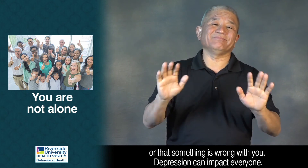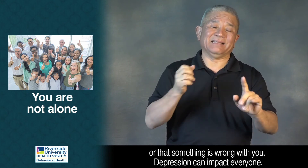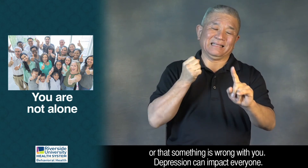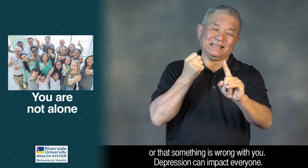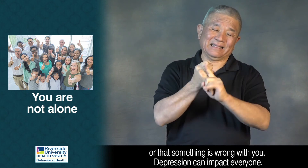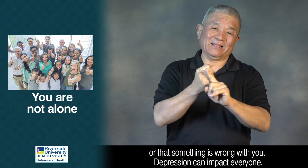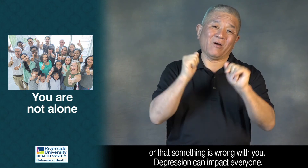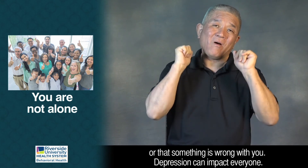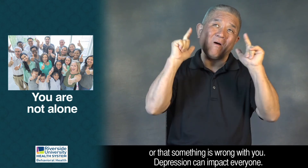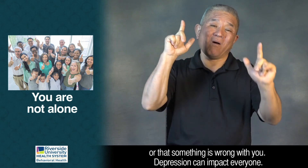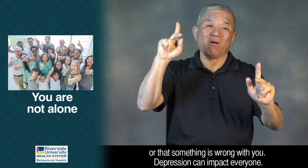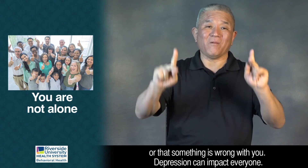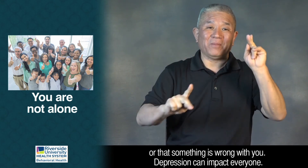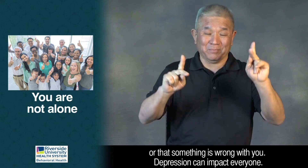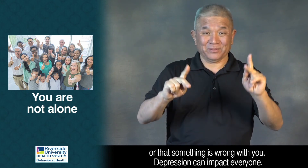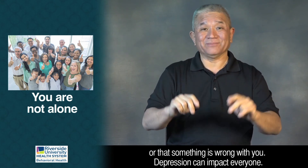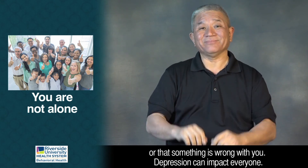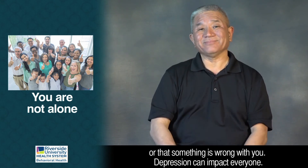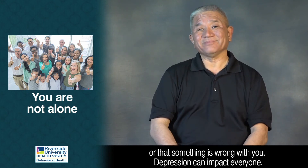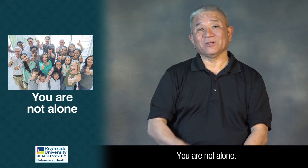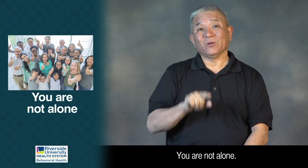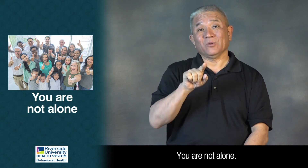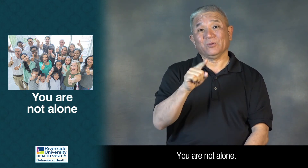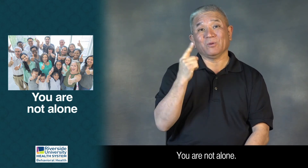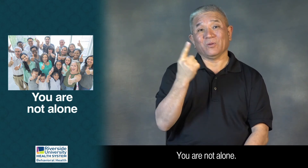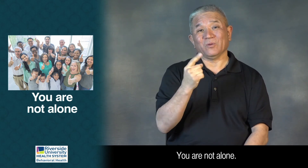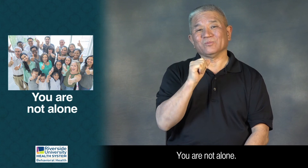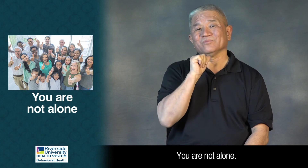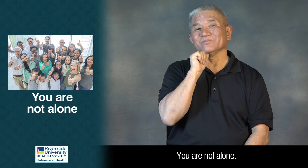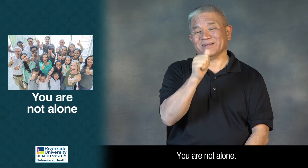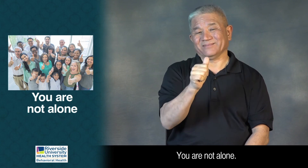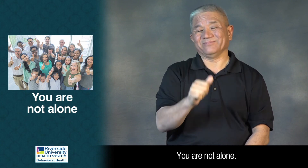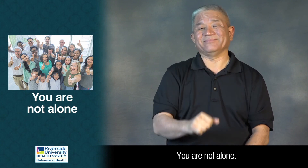Depression can impact everyone. You are not alone.